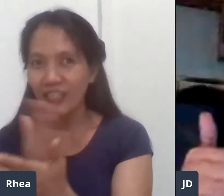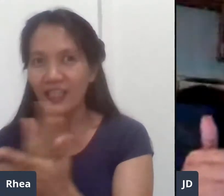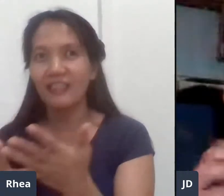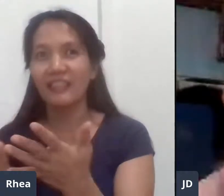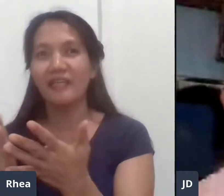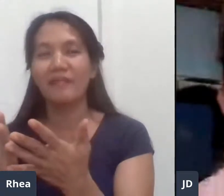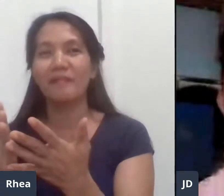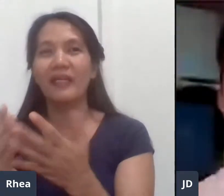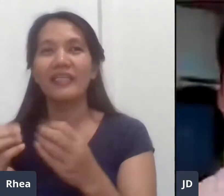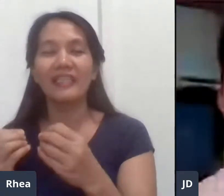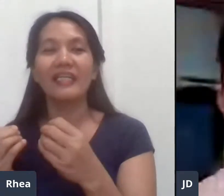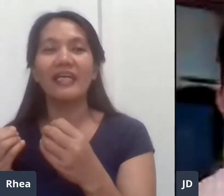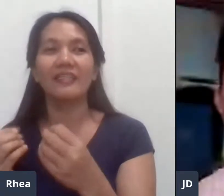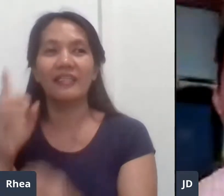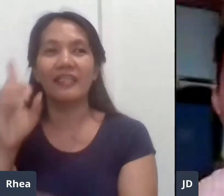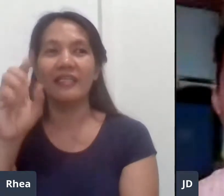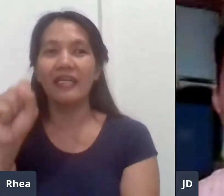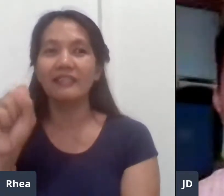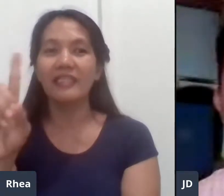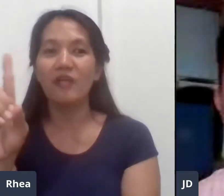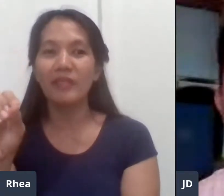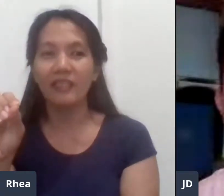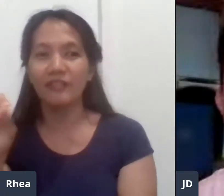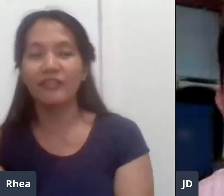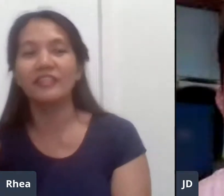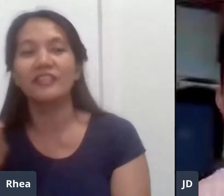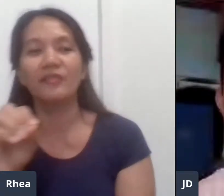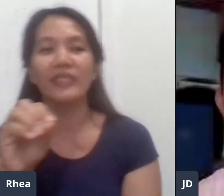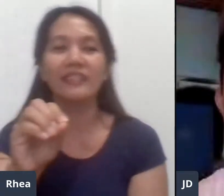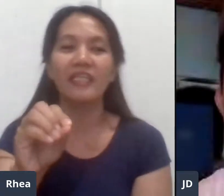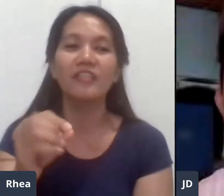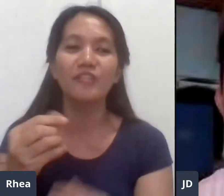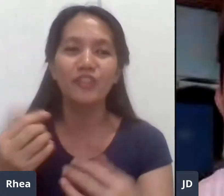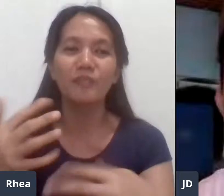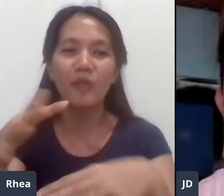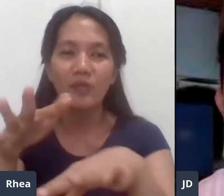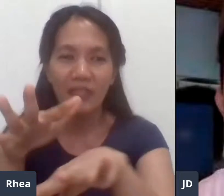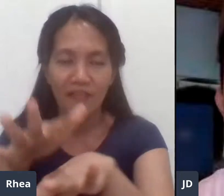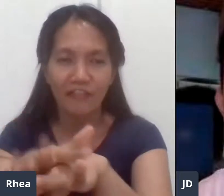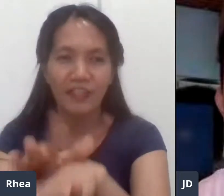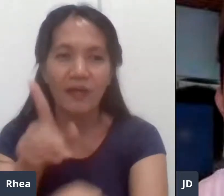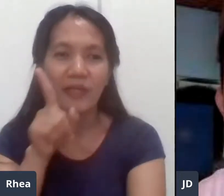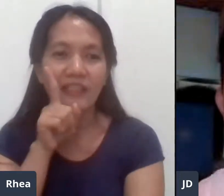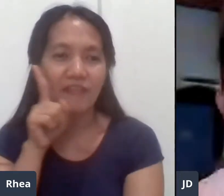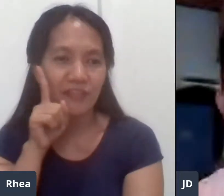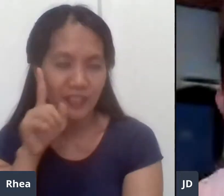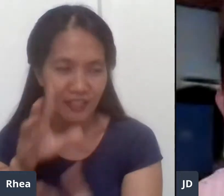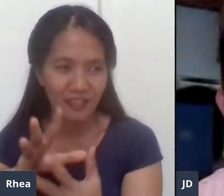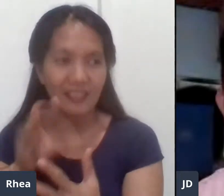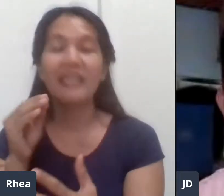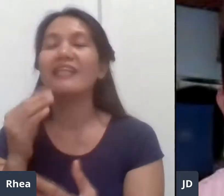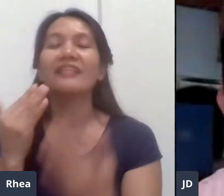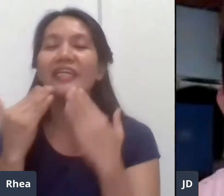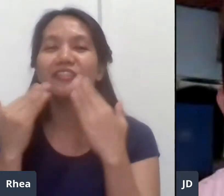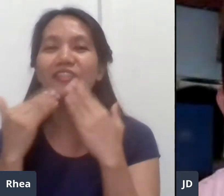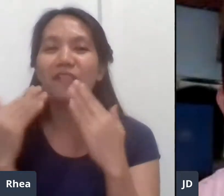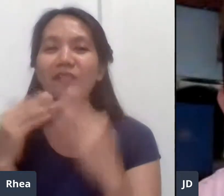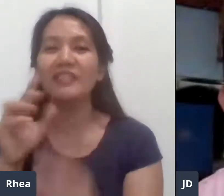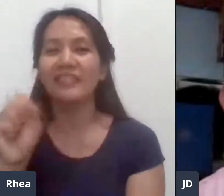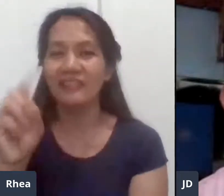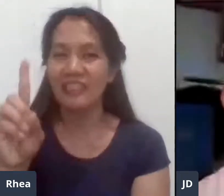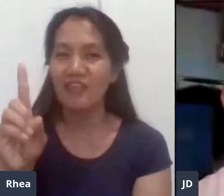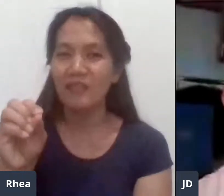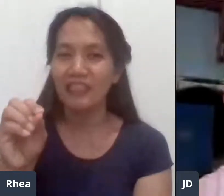ng panahon na gusto namin makita, ma-share, na mapakita na the SPO Mandaluyong is doing the